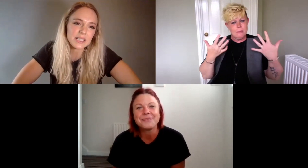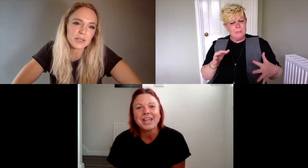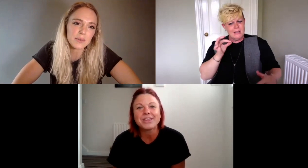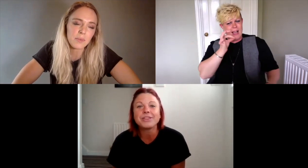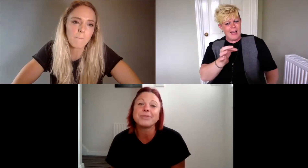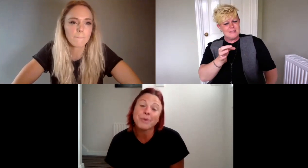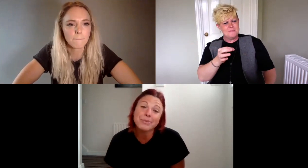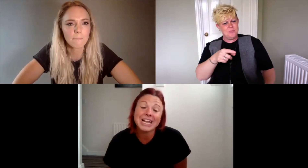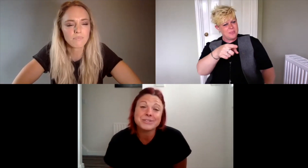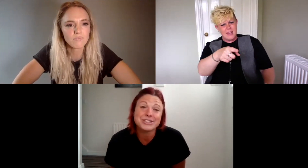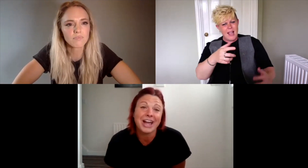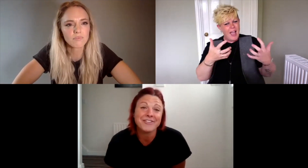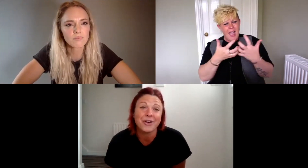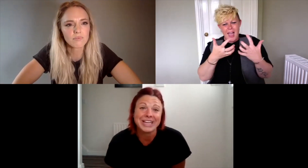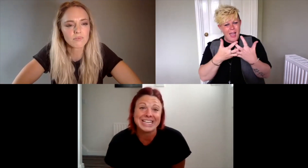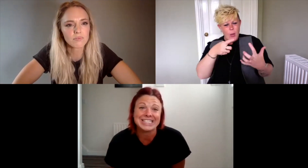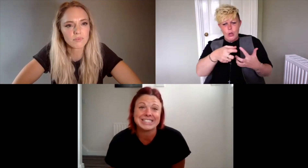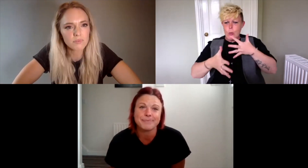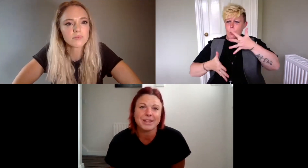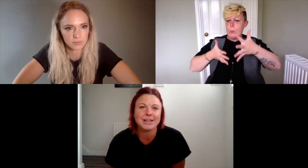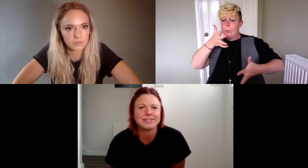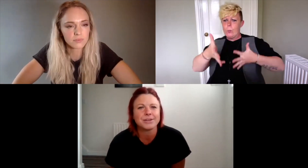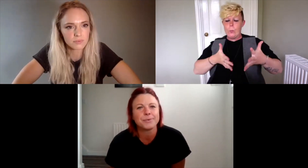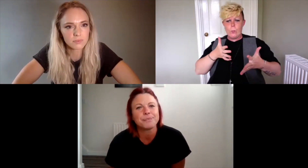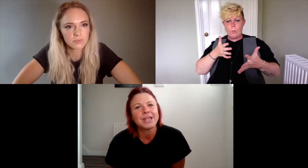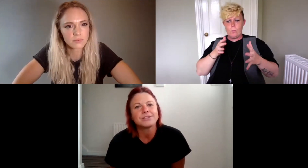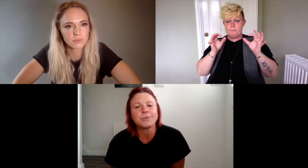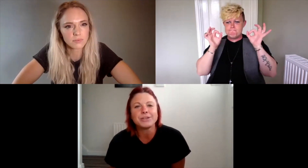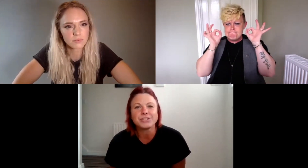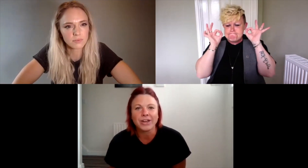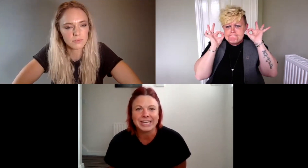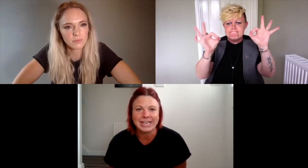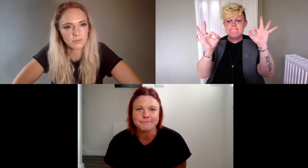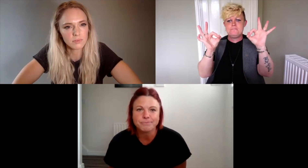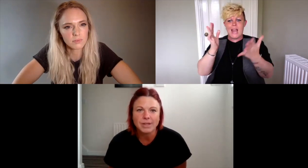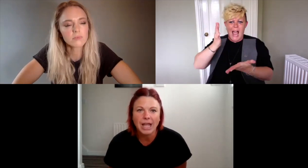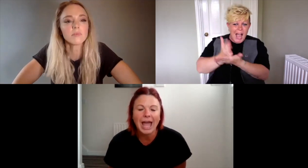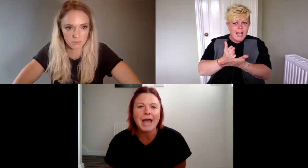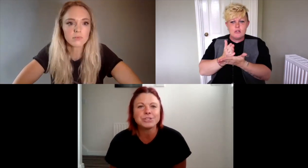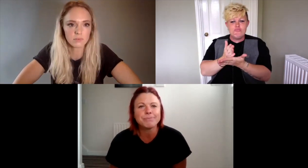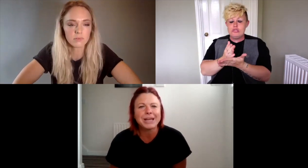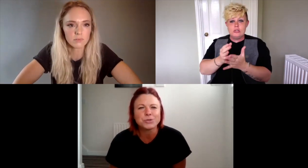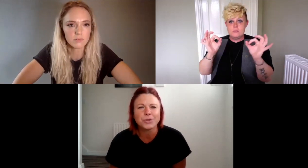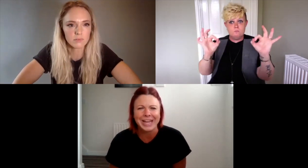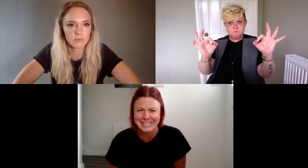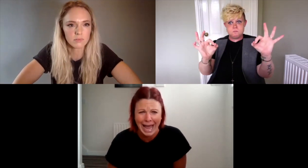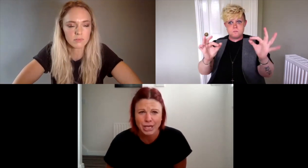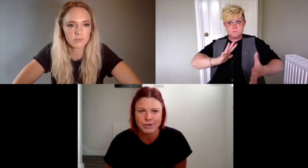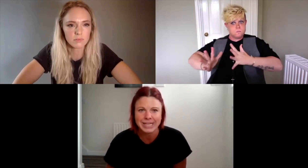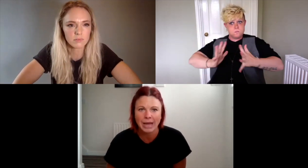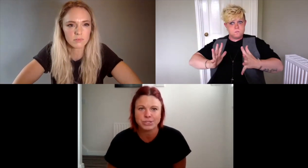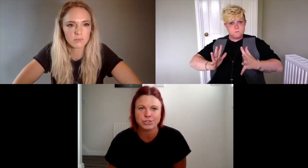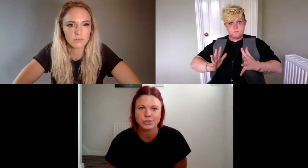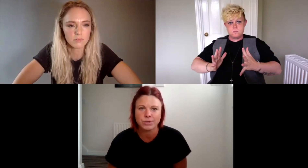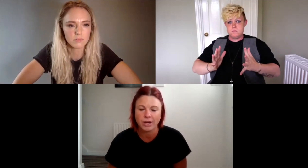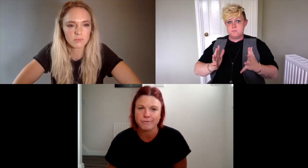So the last question that I've got is, so when you're signing, how do you make sure that it's accurate?